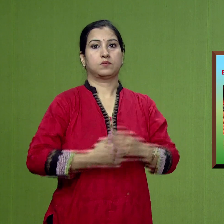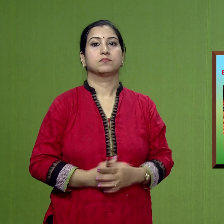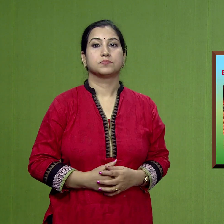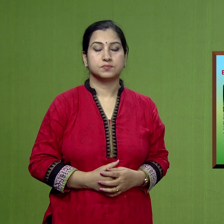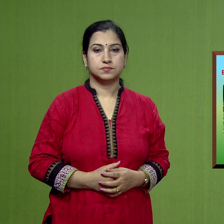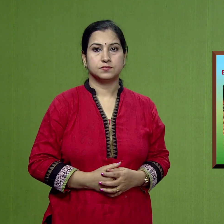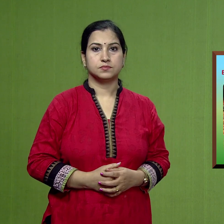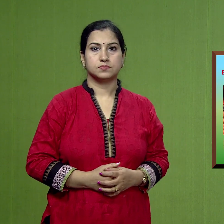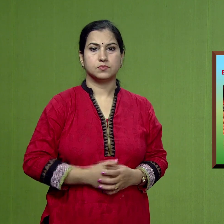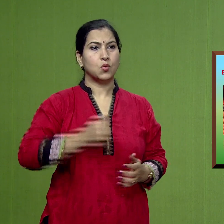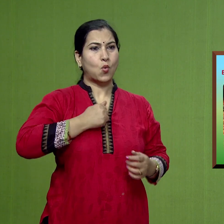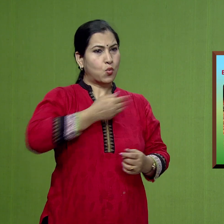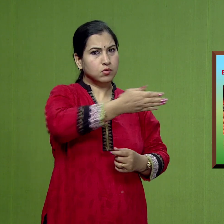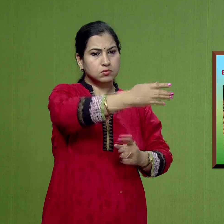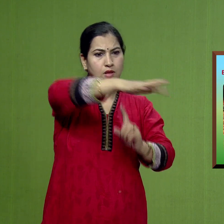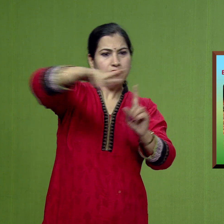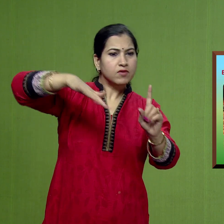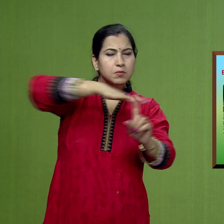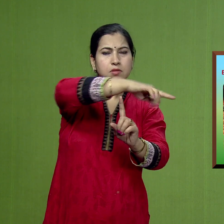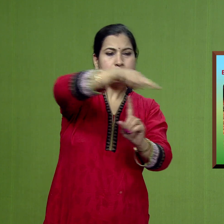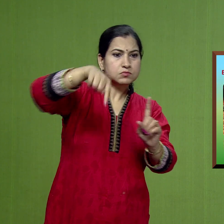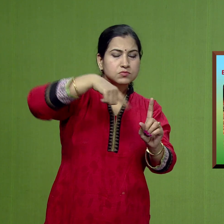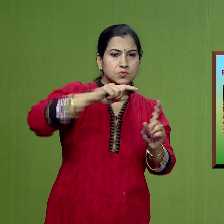Our environment is a drastically changing.